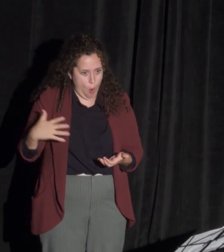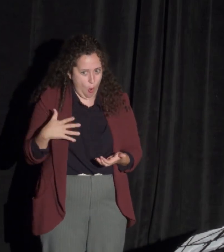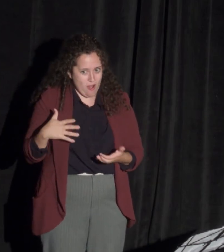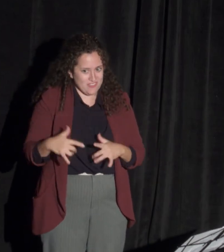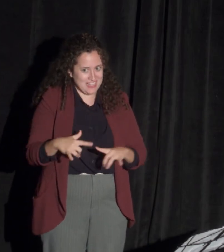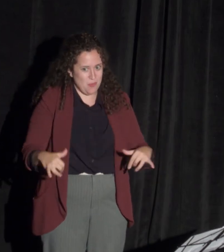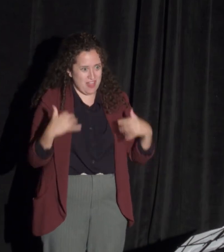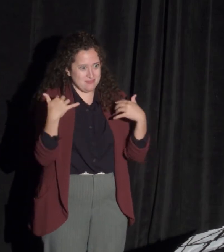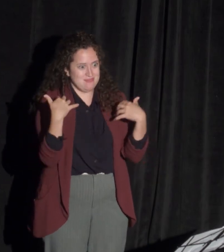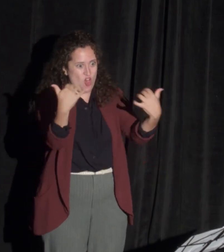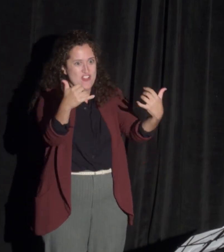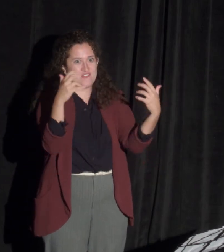is a thing.